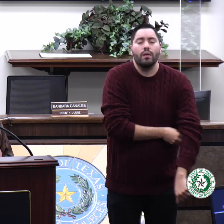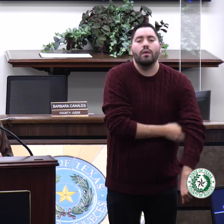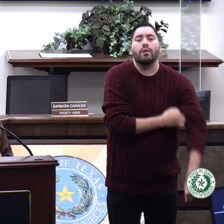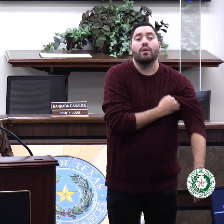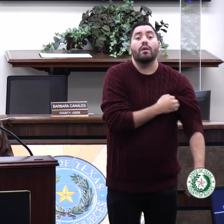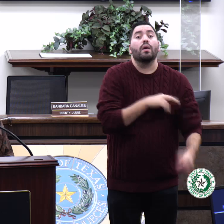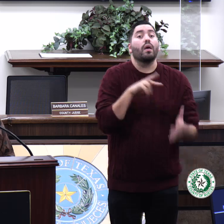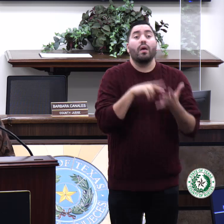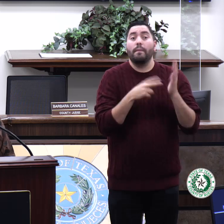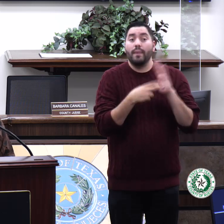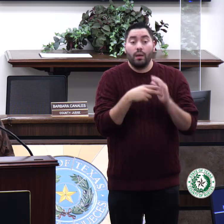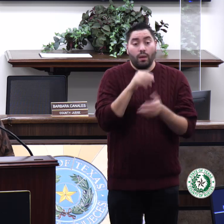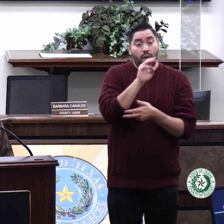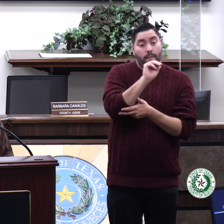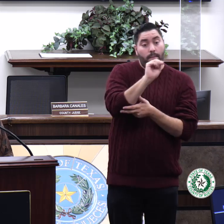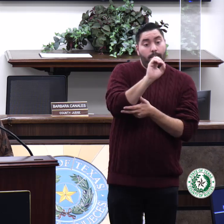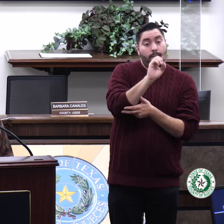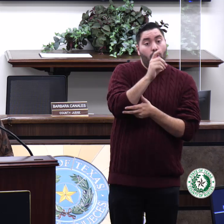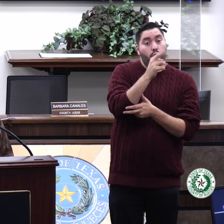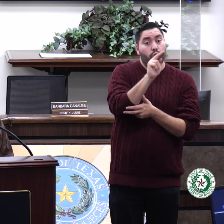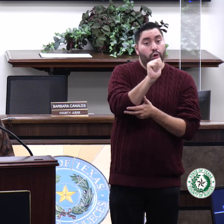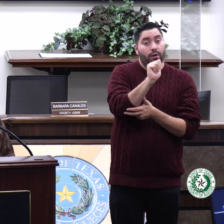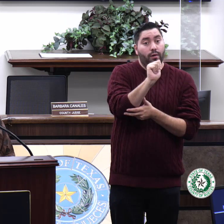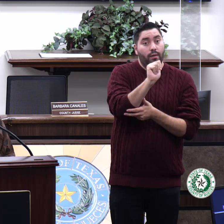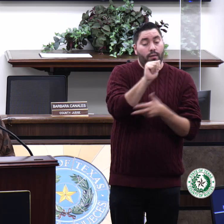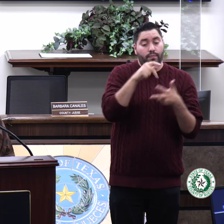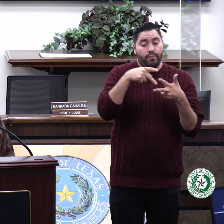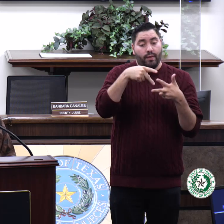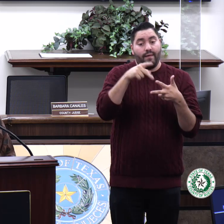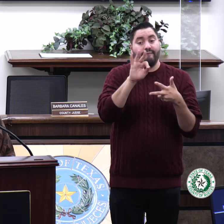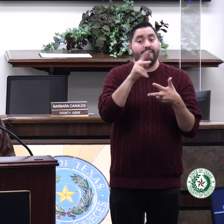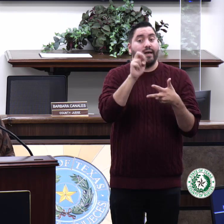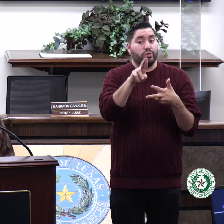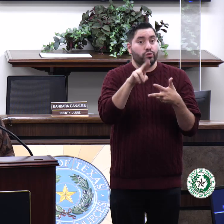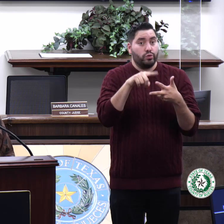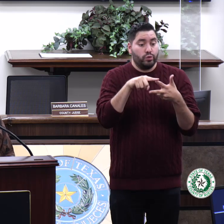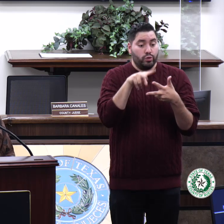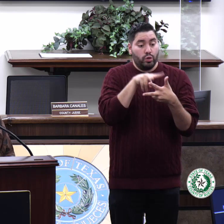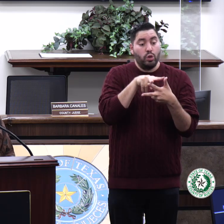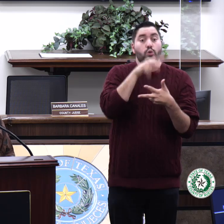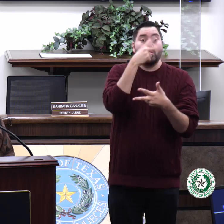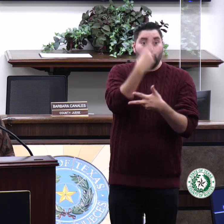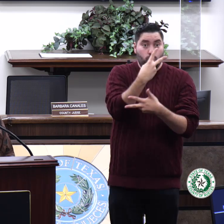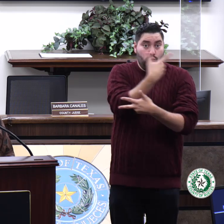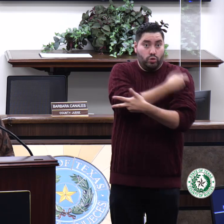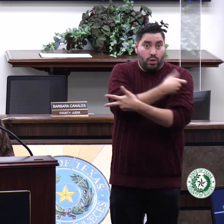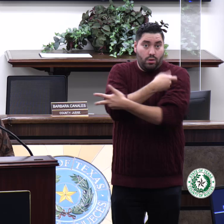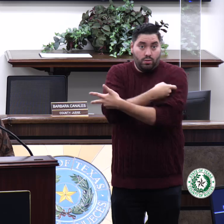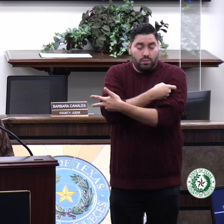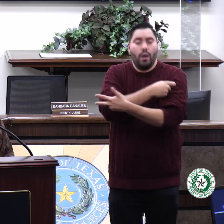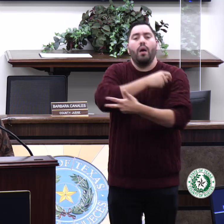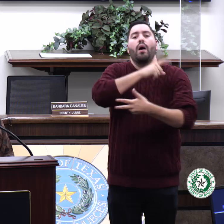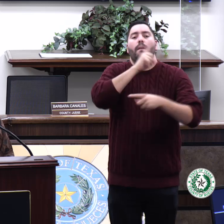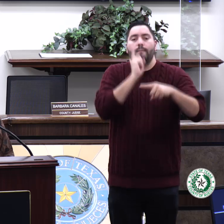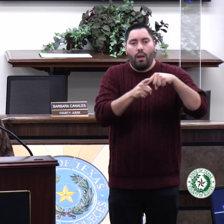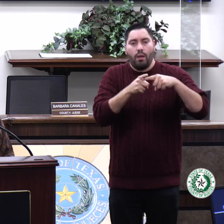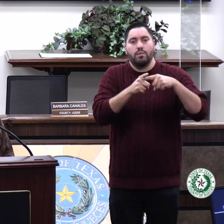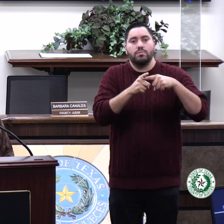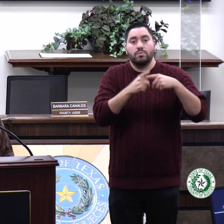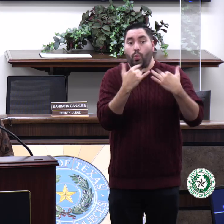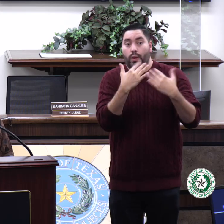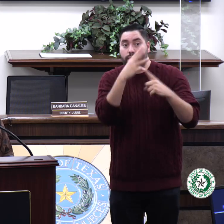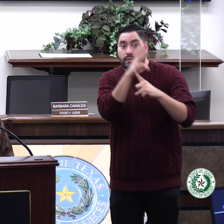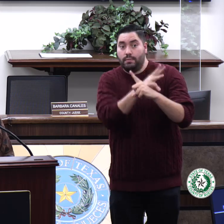for Moderna and Pfizer, 2 shots plus the booster after a specific amount of time, 6 months.